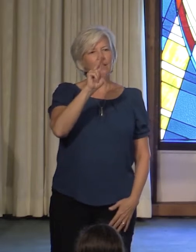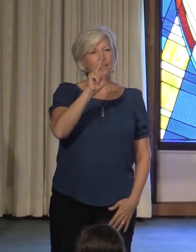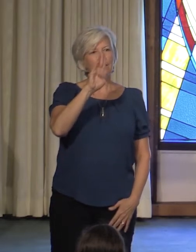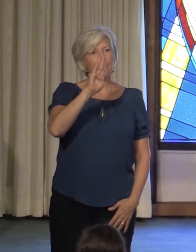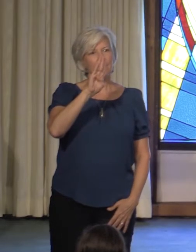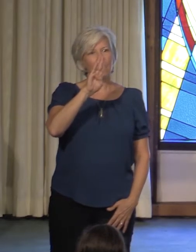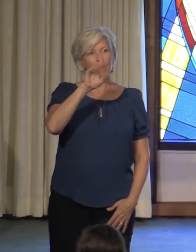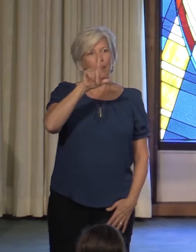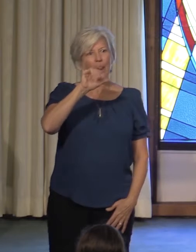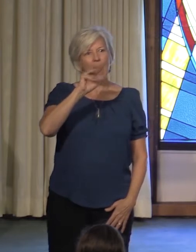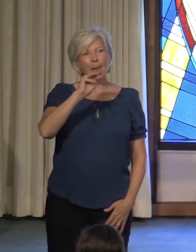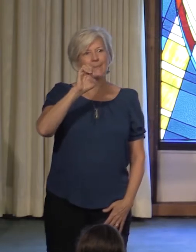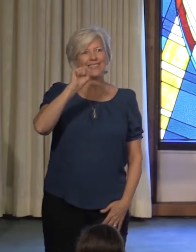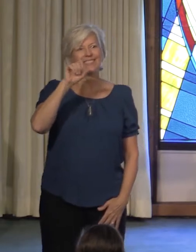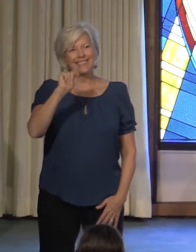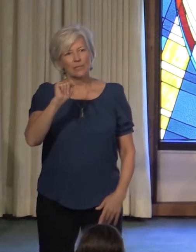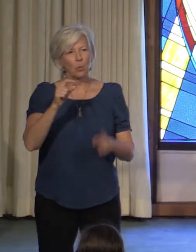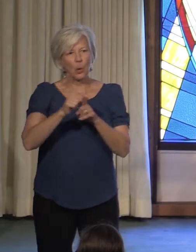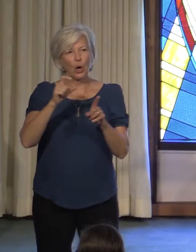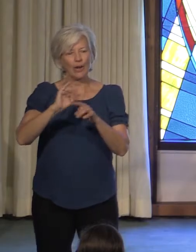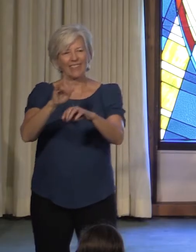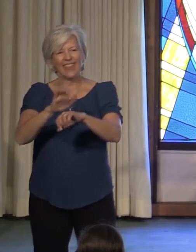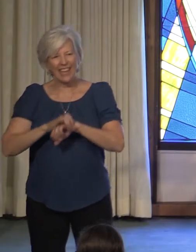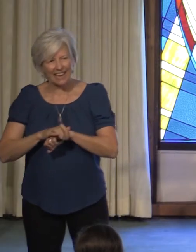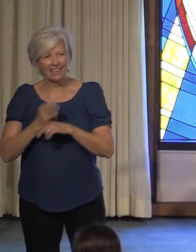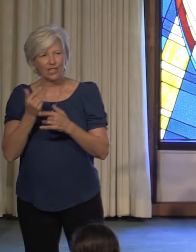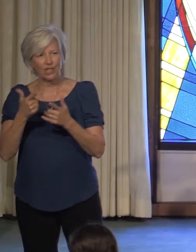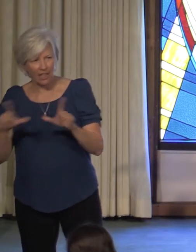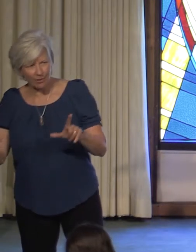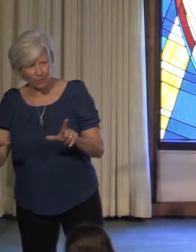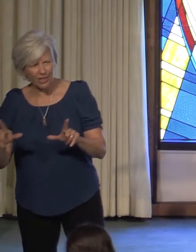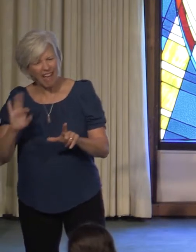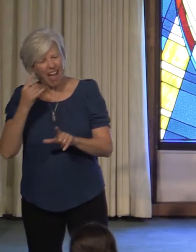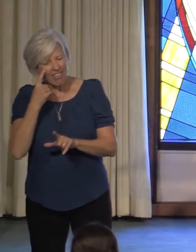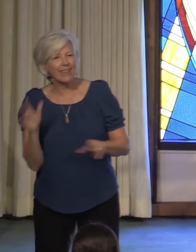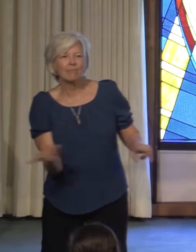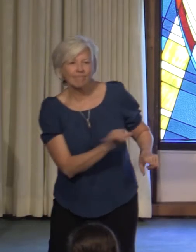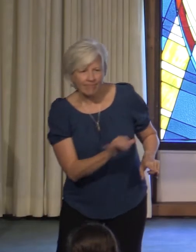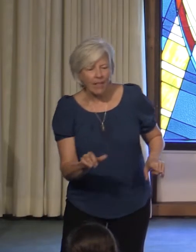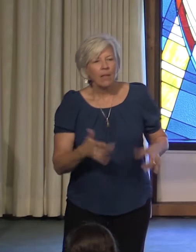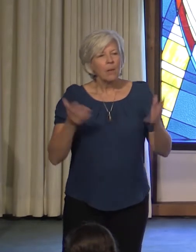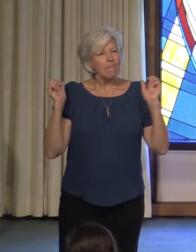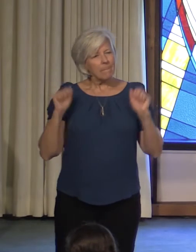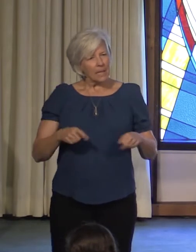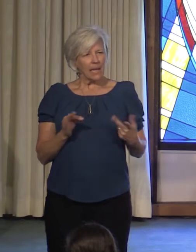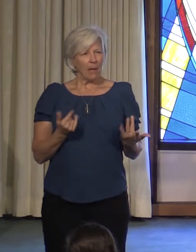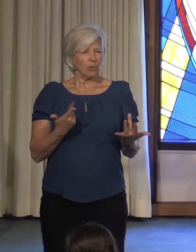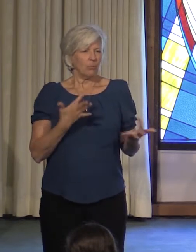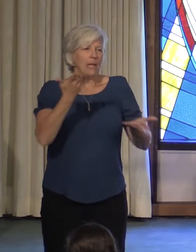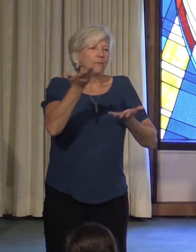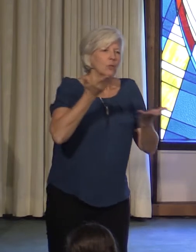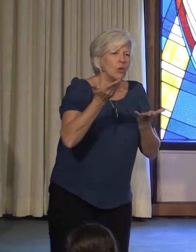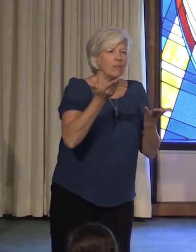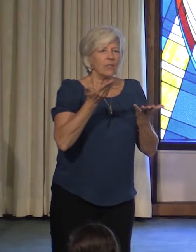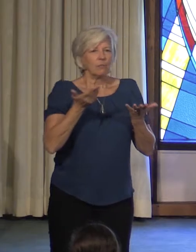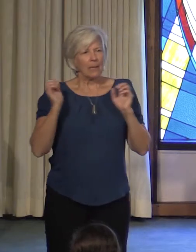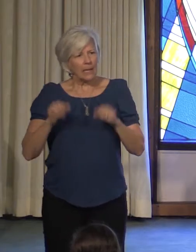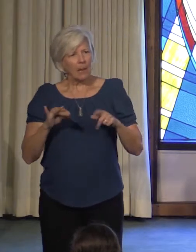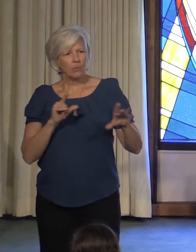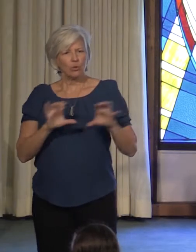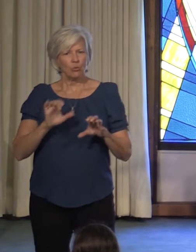And I think that comes from the same place. Being able to be of service, being able to do one's duty